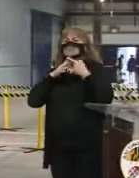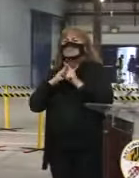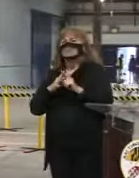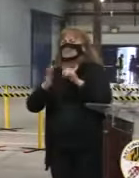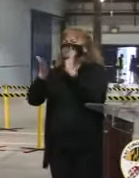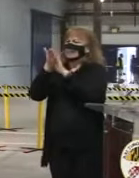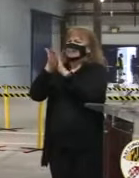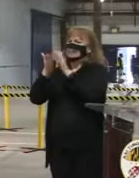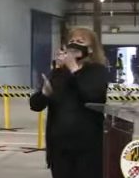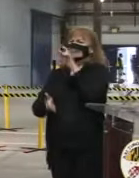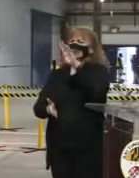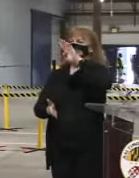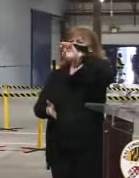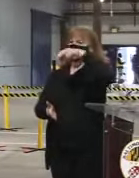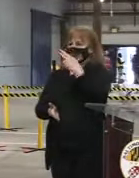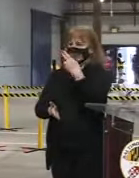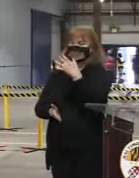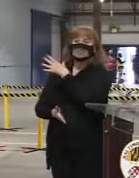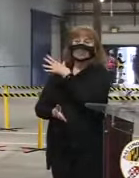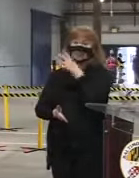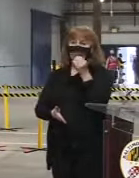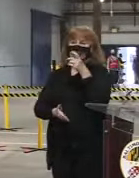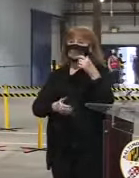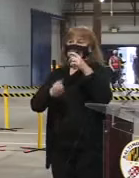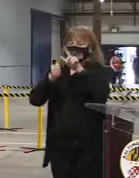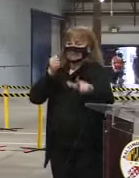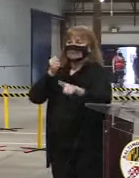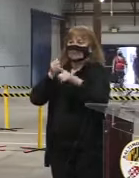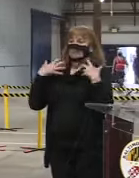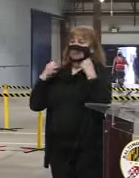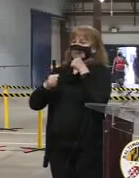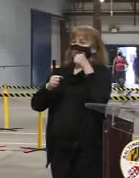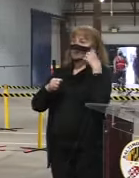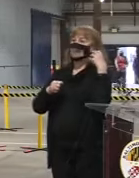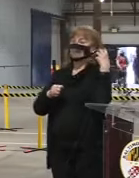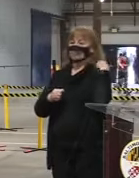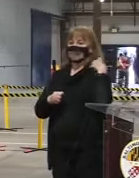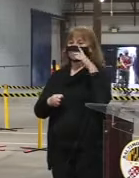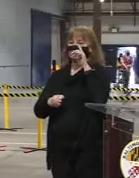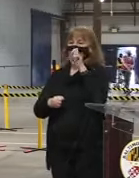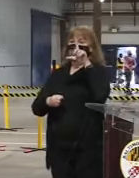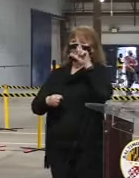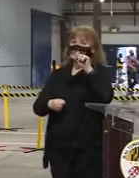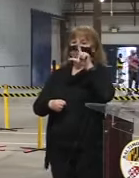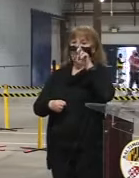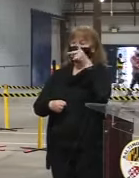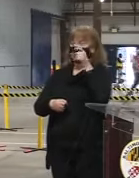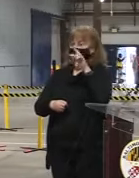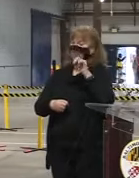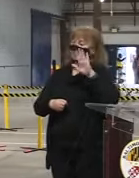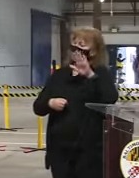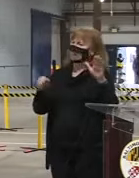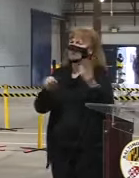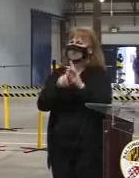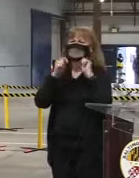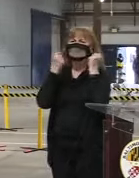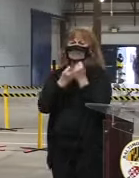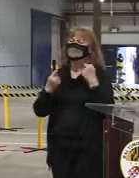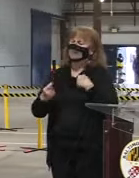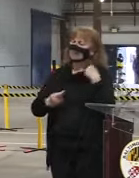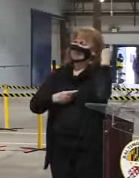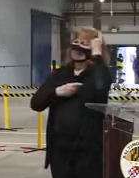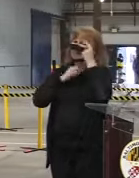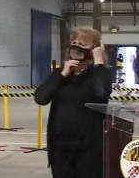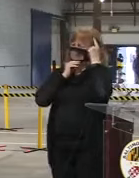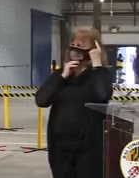by commending Dr. Branch and Deputy Health Officer Della Leister and their entire team for what I consider